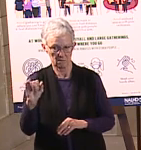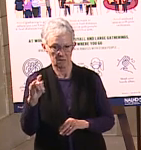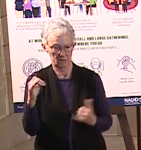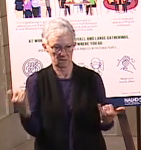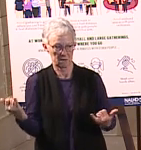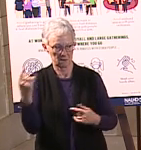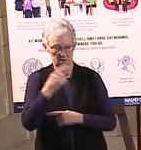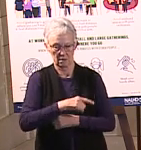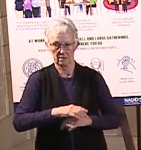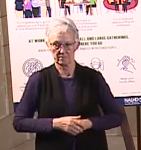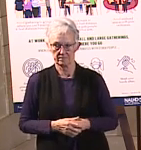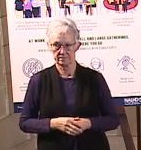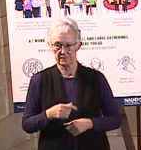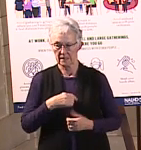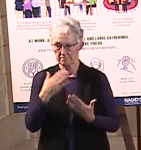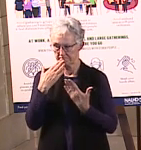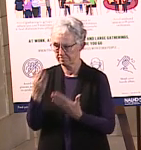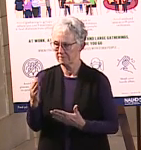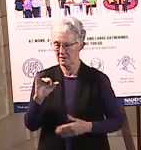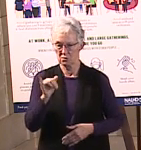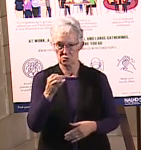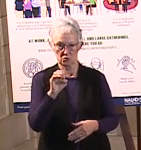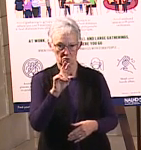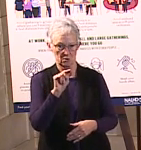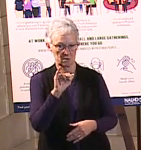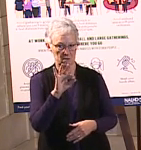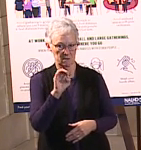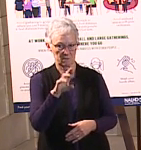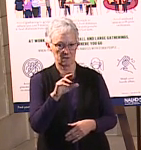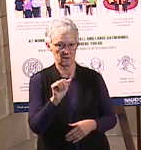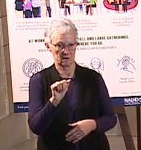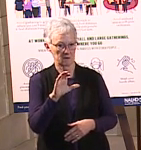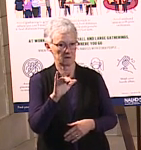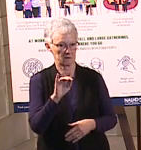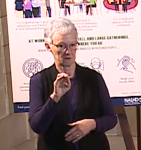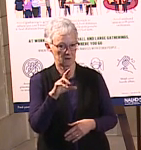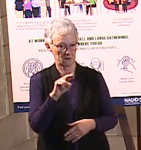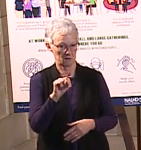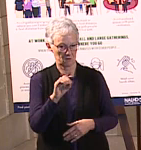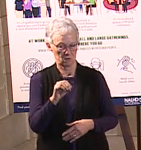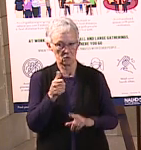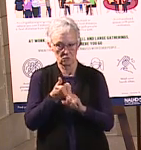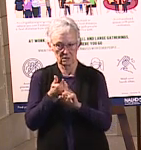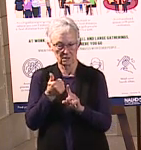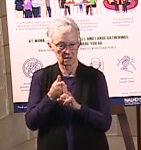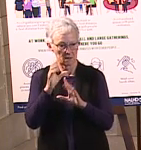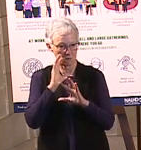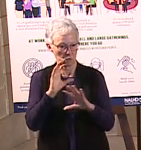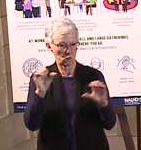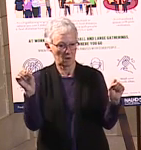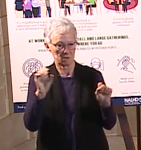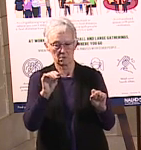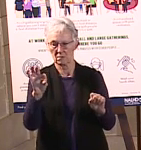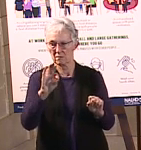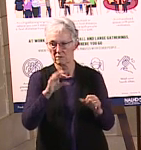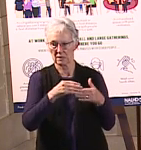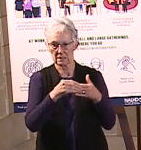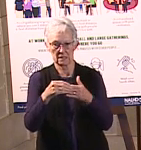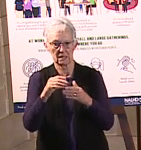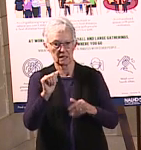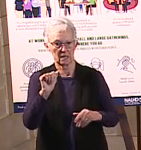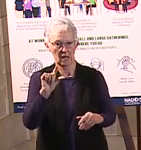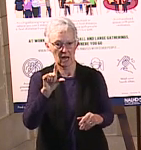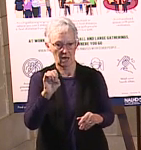Jennifer Acerno, who's going to be speaking here shortly. She is the president and CEO of Leading Age Nebraska, and she